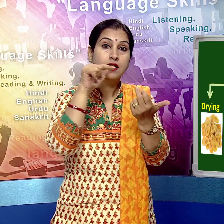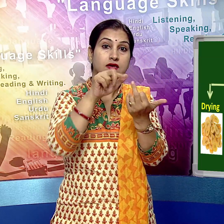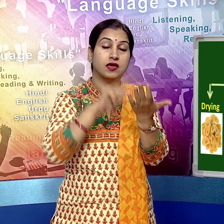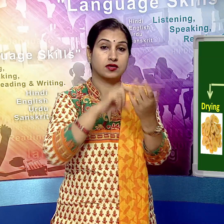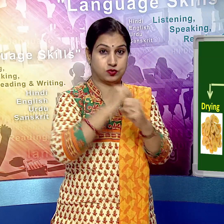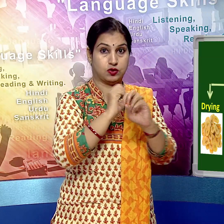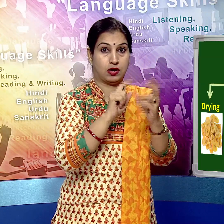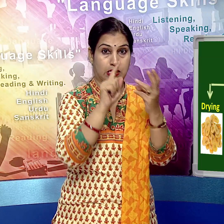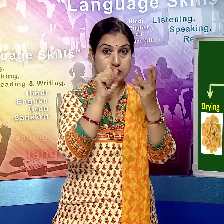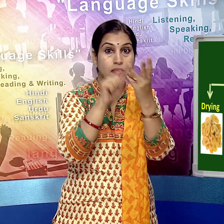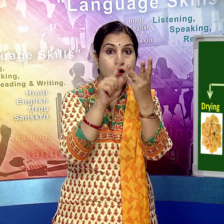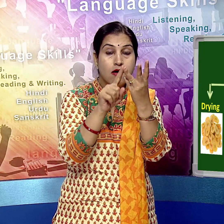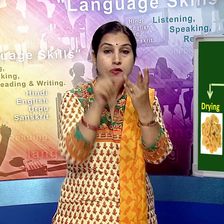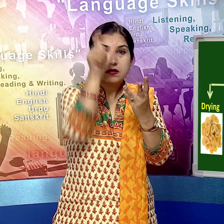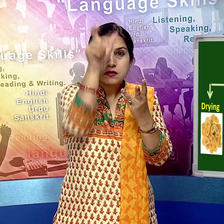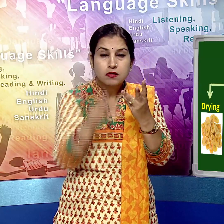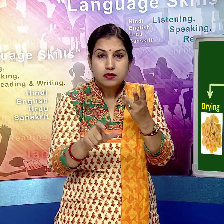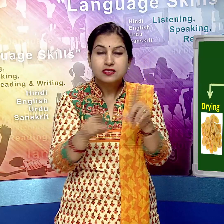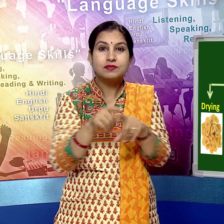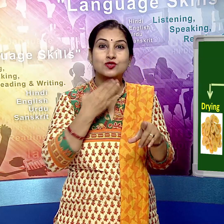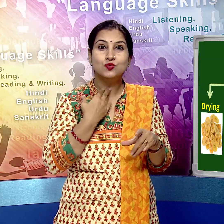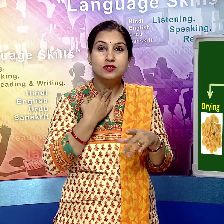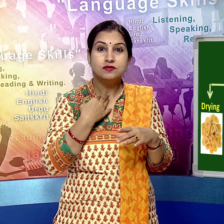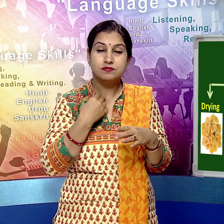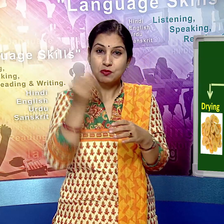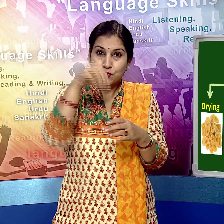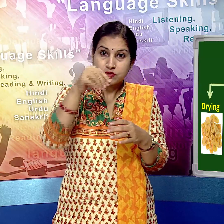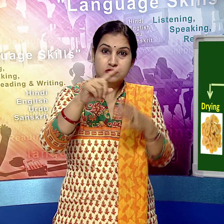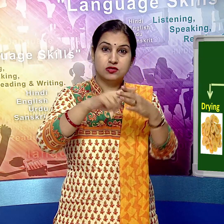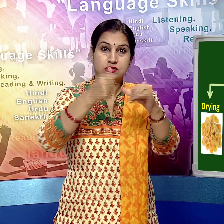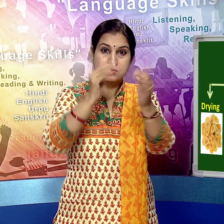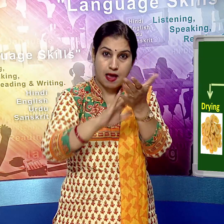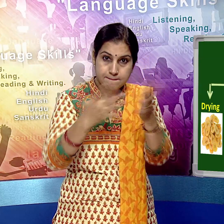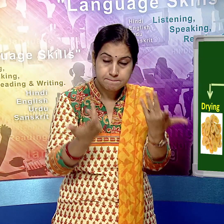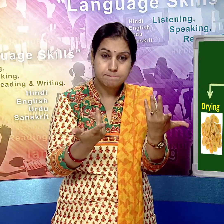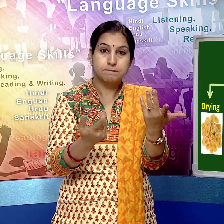the third is making jams, jellies, murabbas,